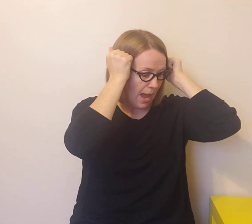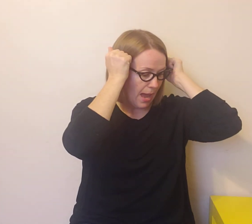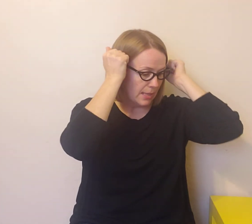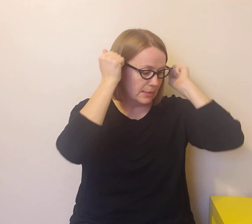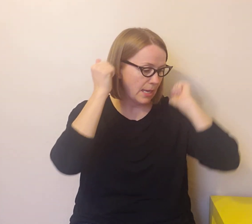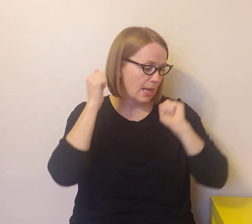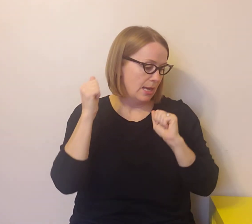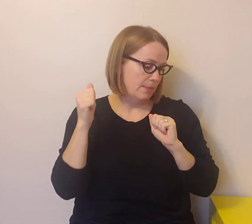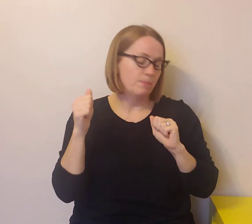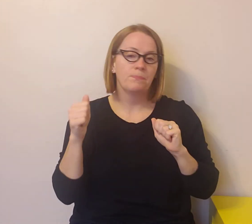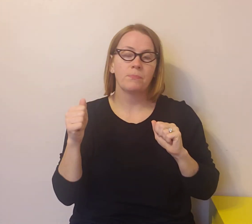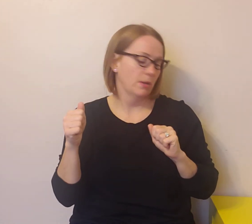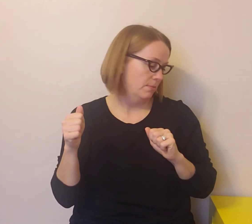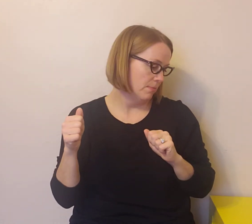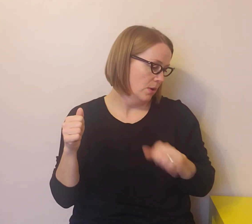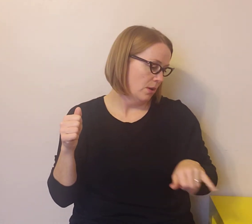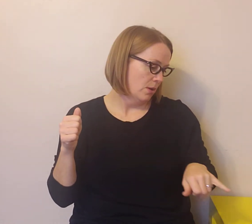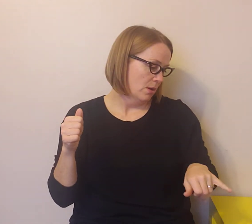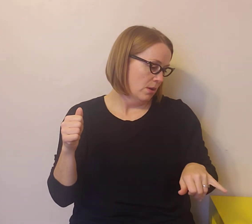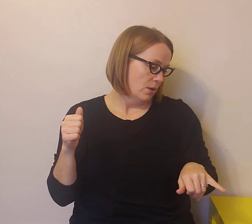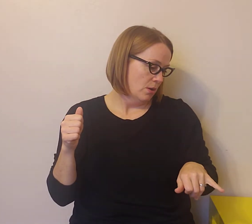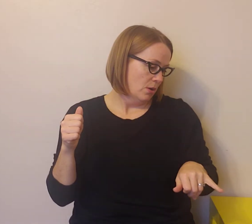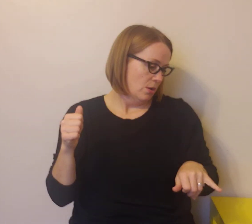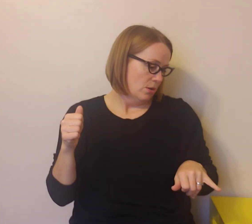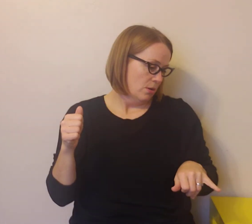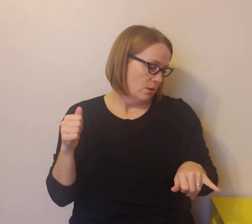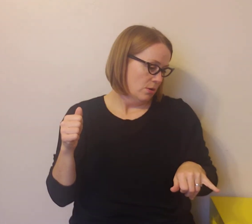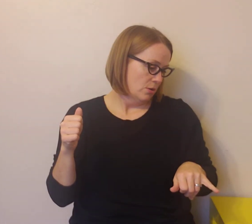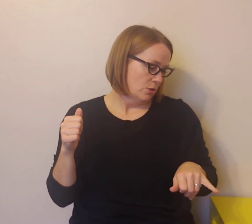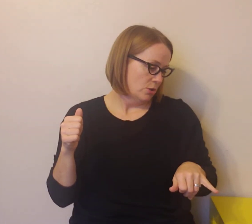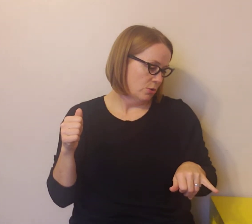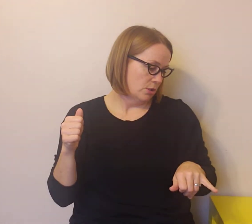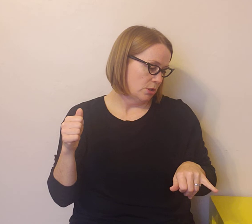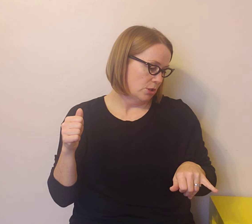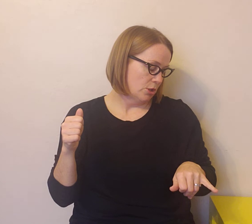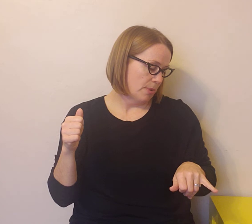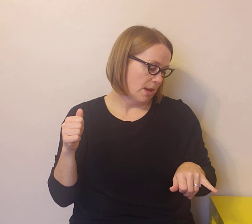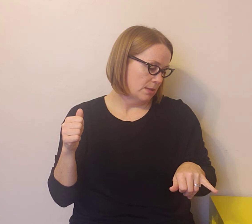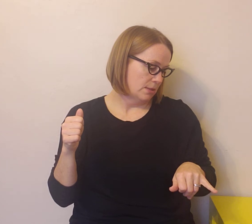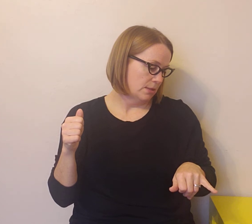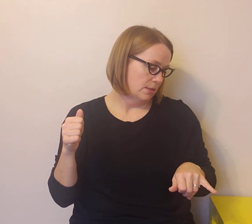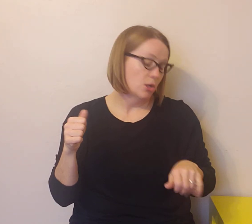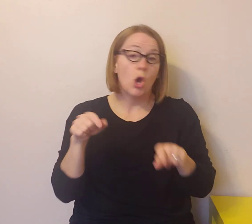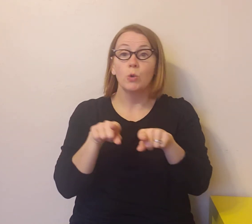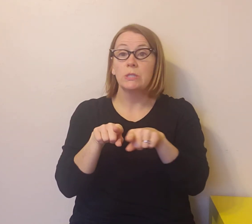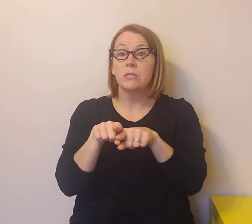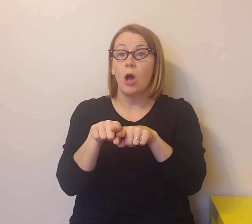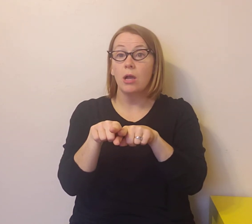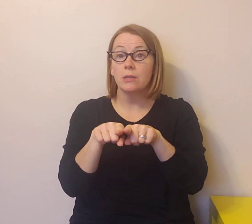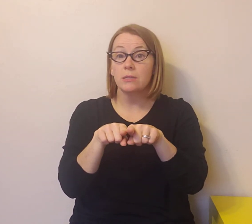hat shorts shirt pants oh socks